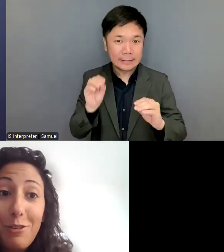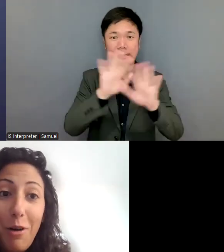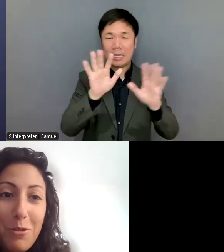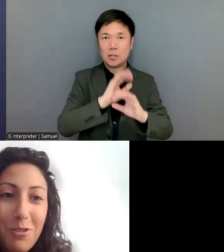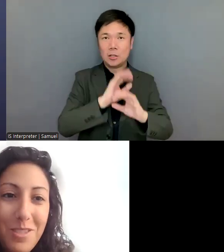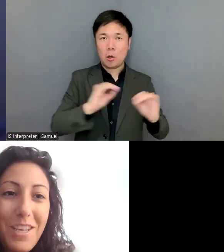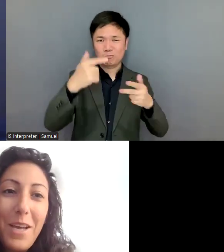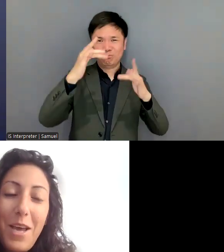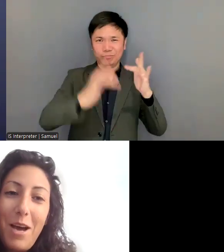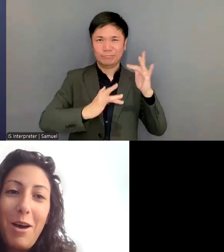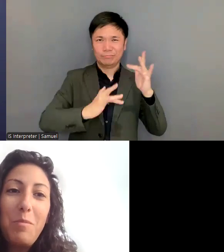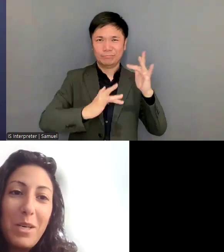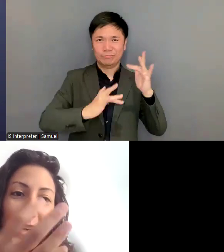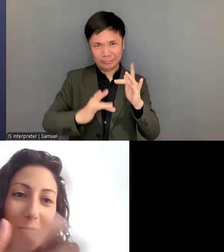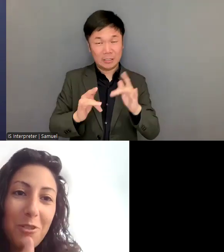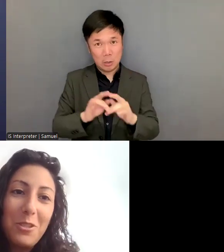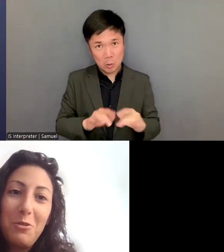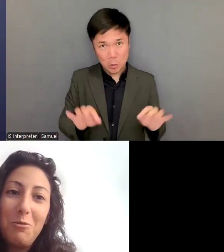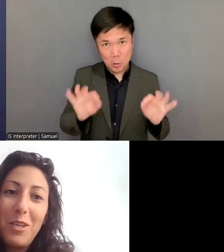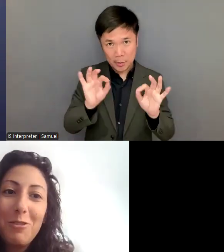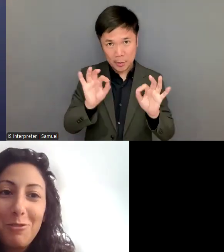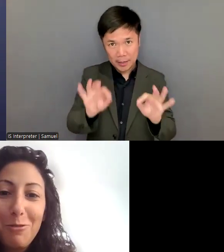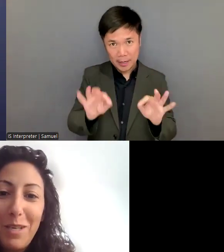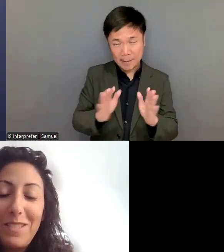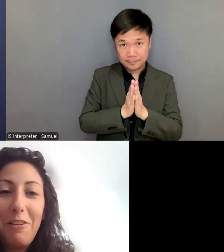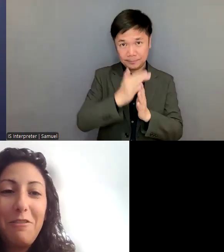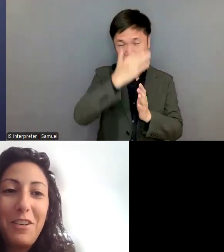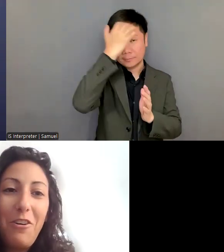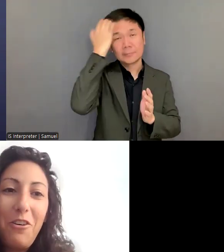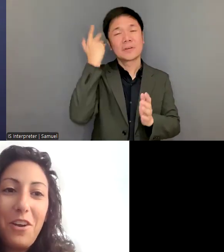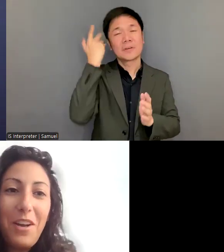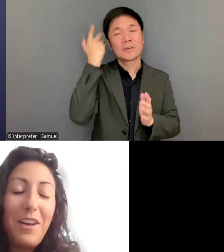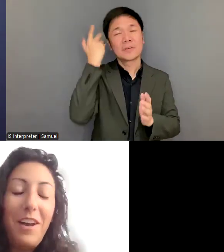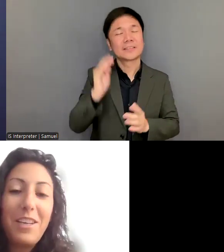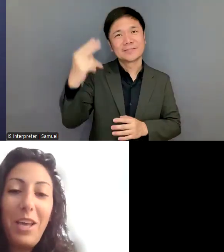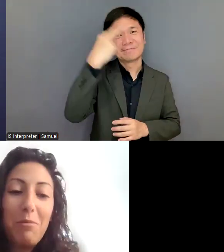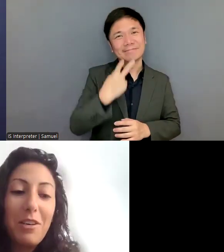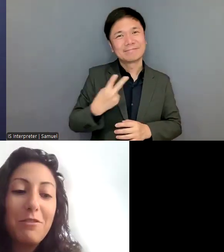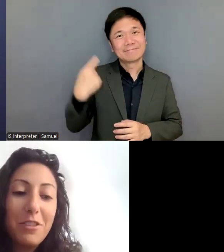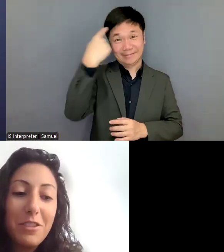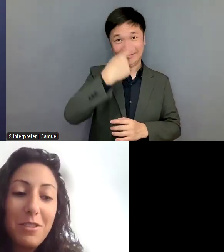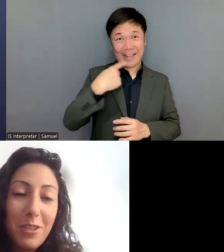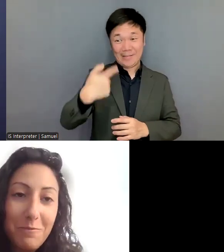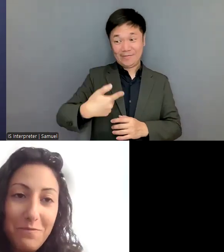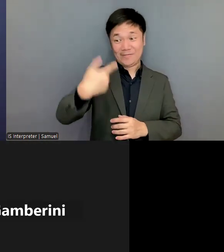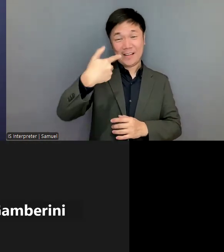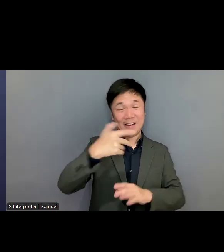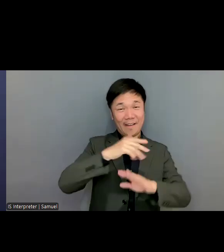any interruptions. But I wanted to introduce myself on a camera first.